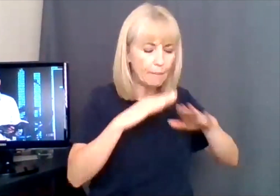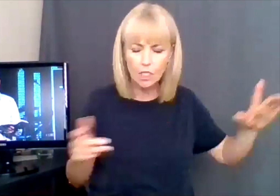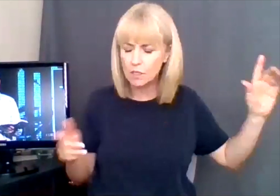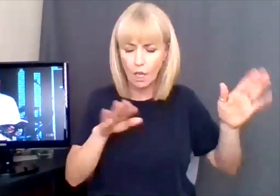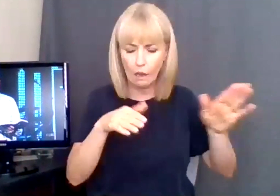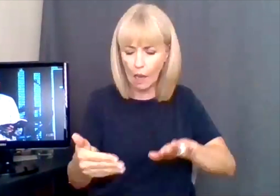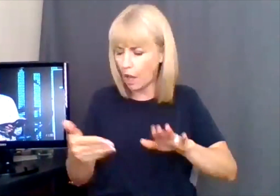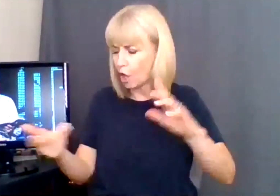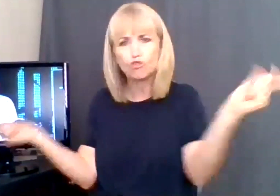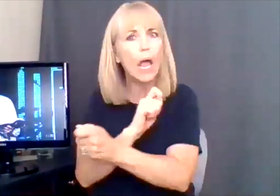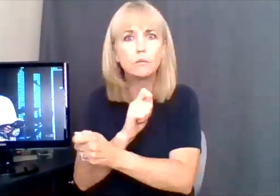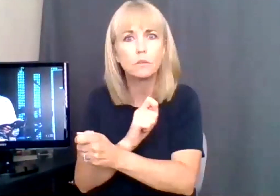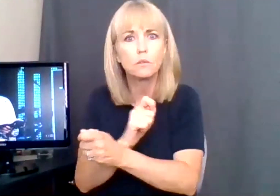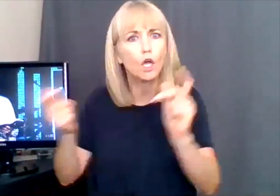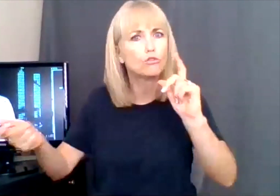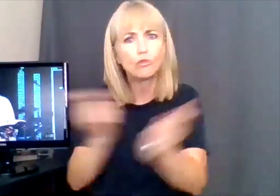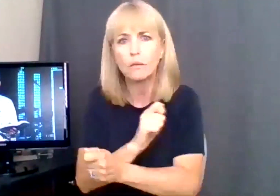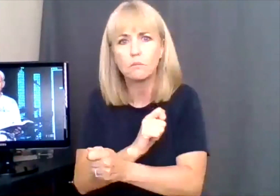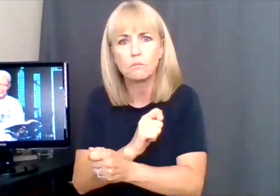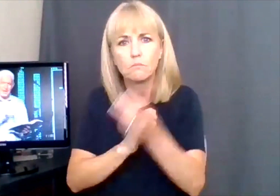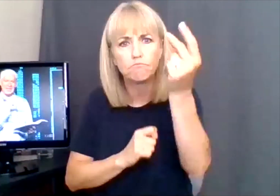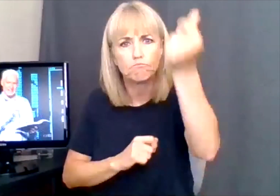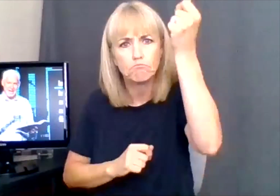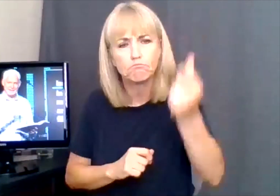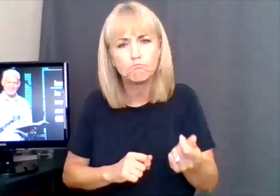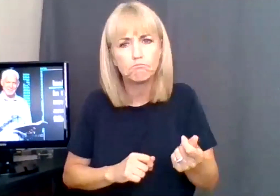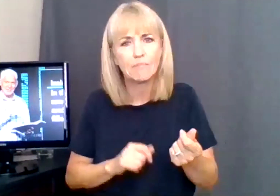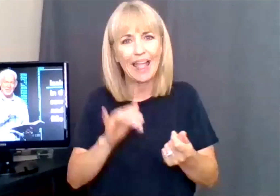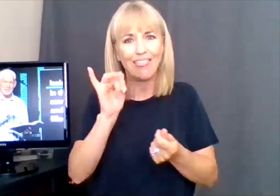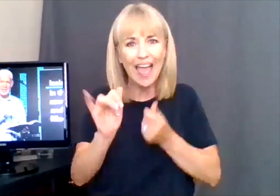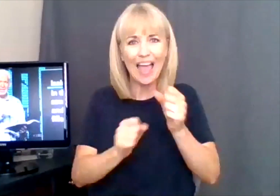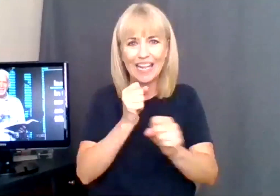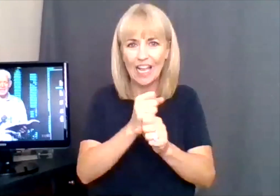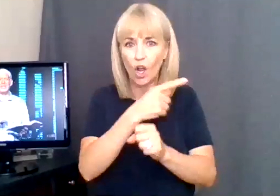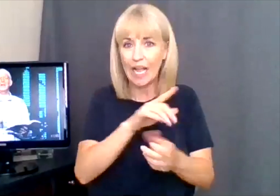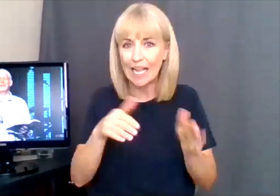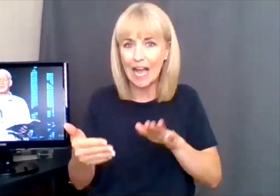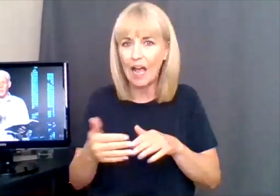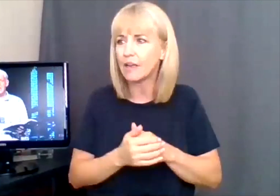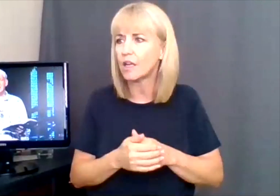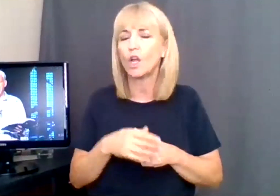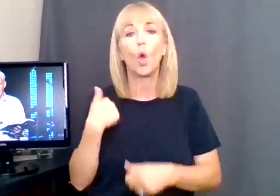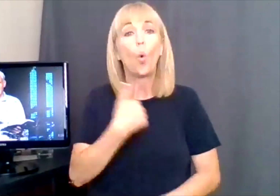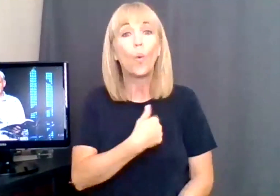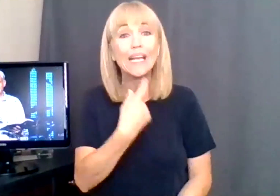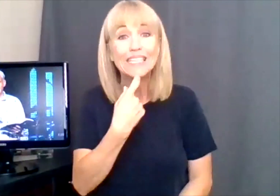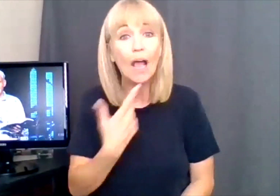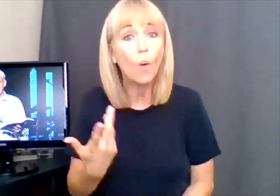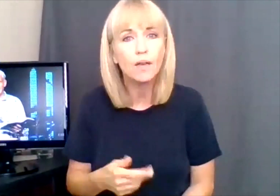time. A little bit. In the year that King Uzziah died, we could say in the year of